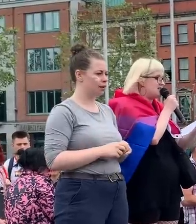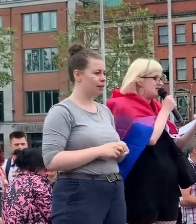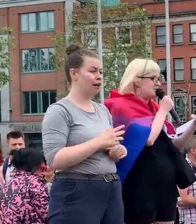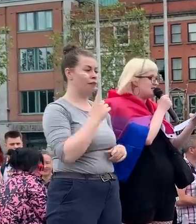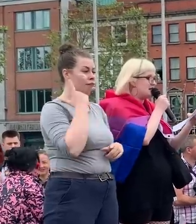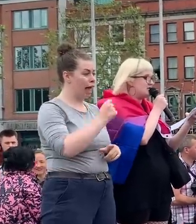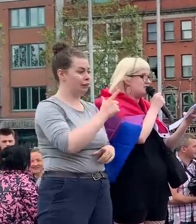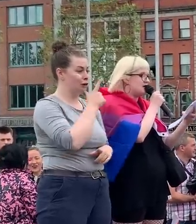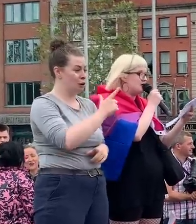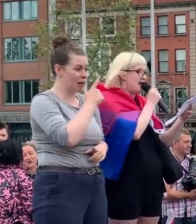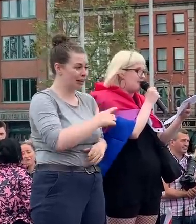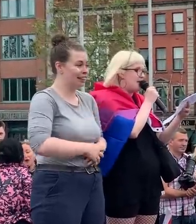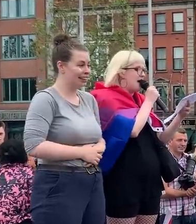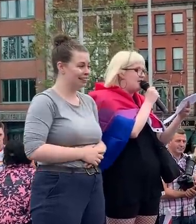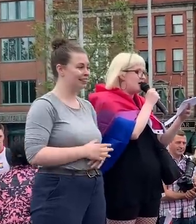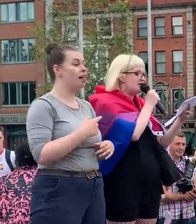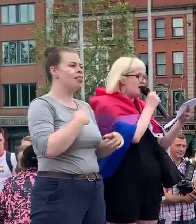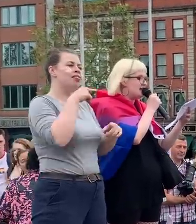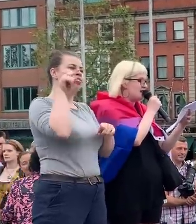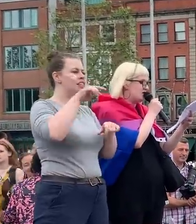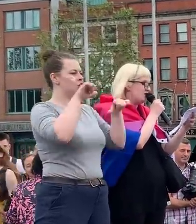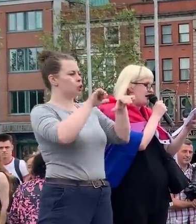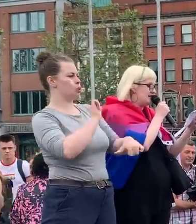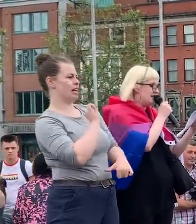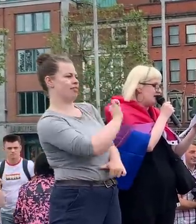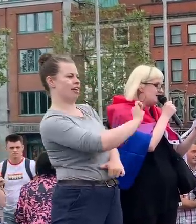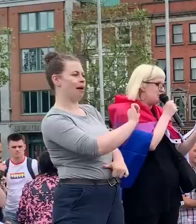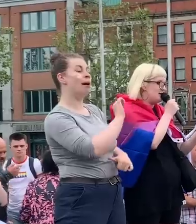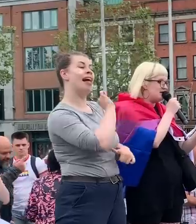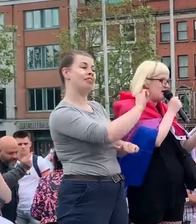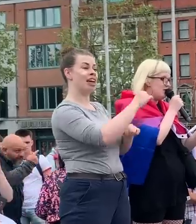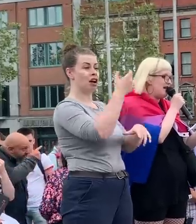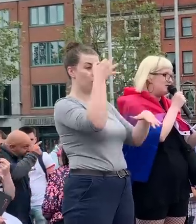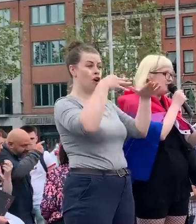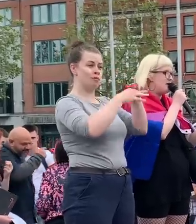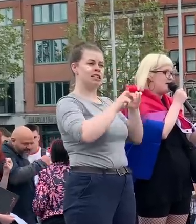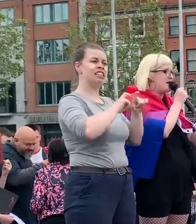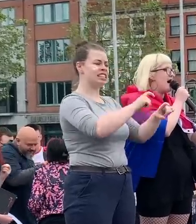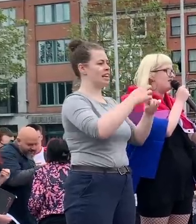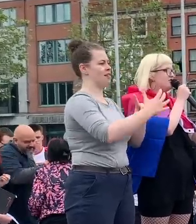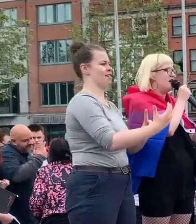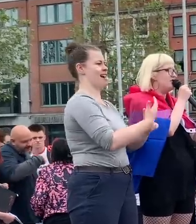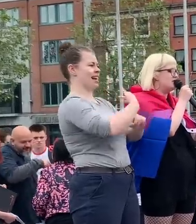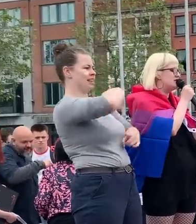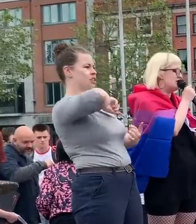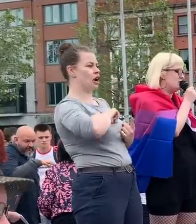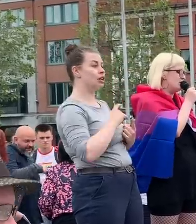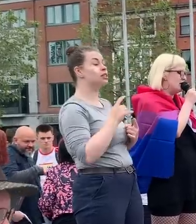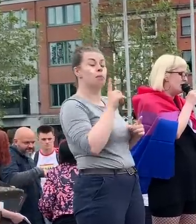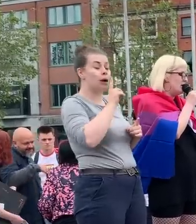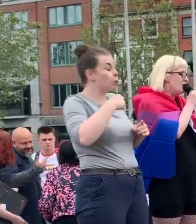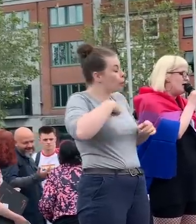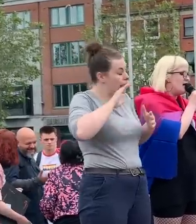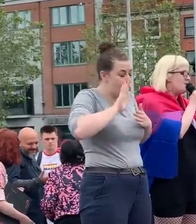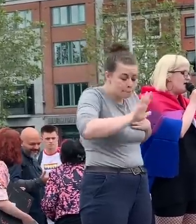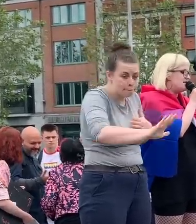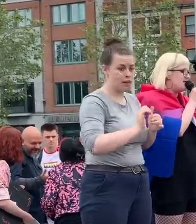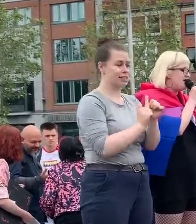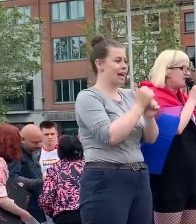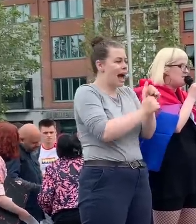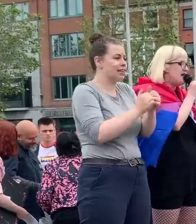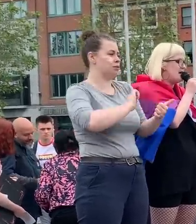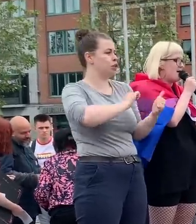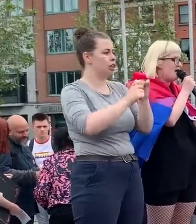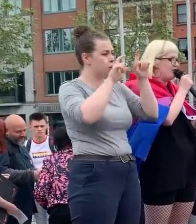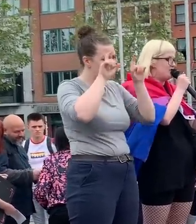reminder that the system is tilted to suit them, and their state-sanctioned violence against us will continue unless you bring about an act of change, and soon. We're here because